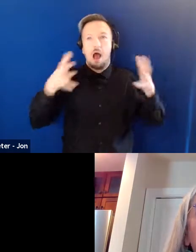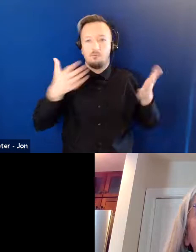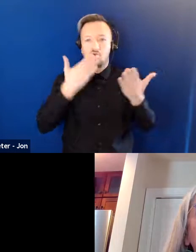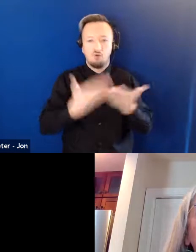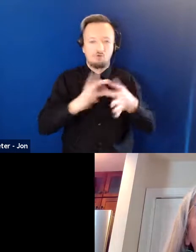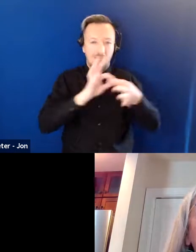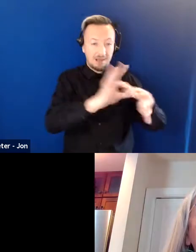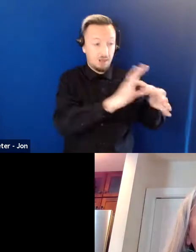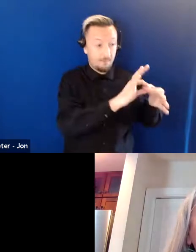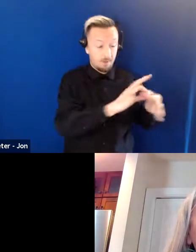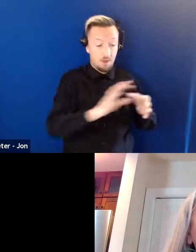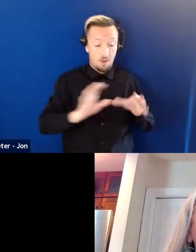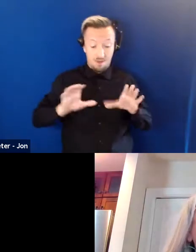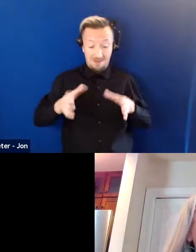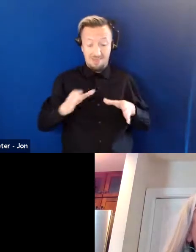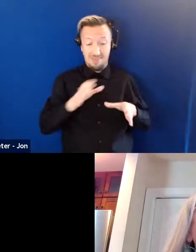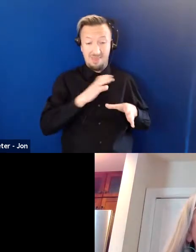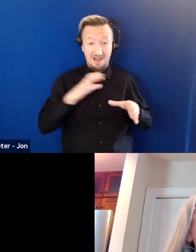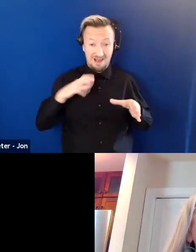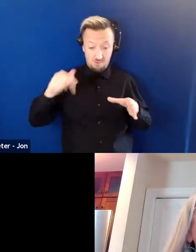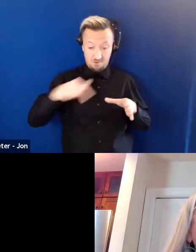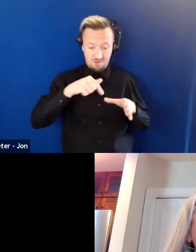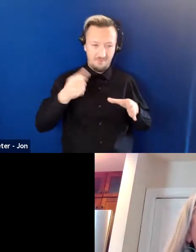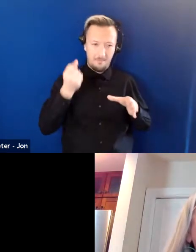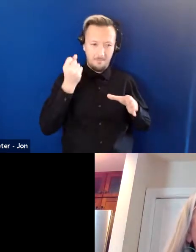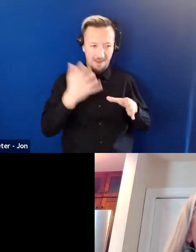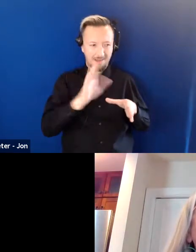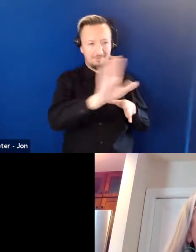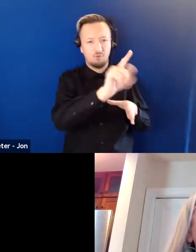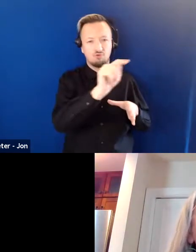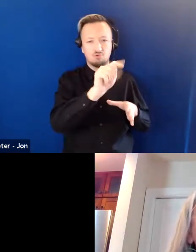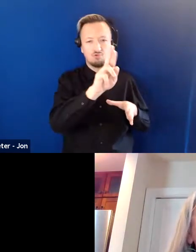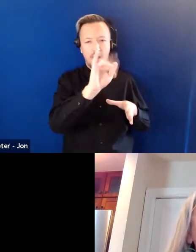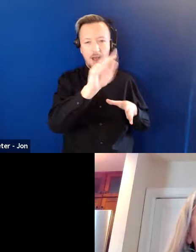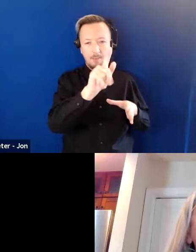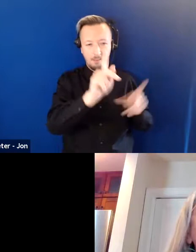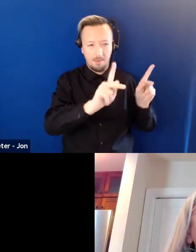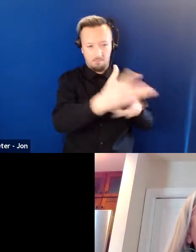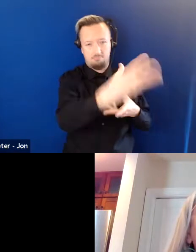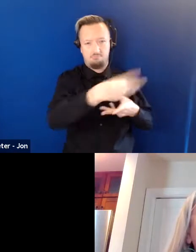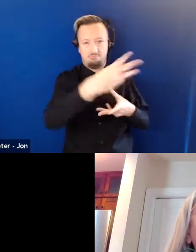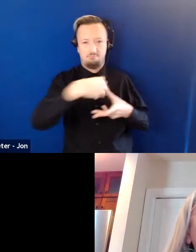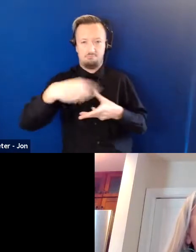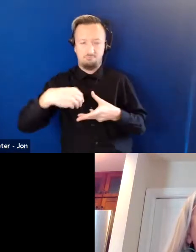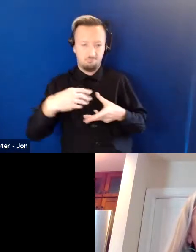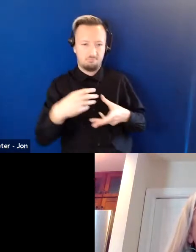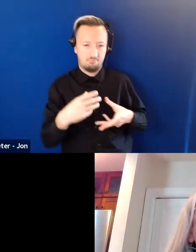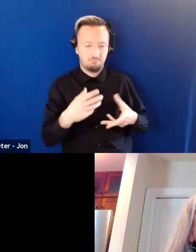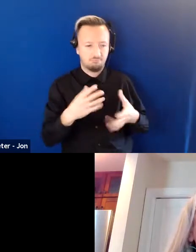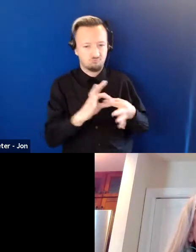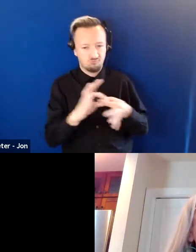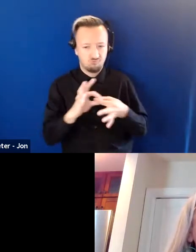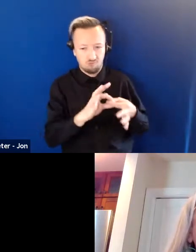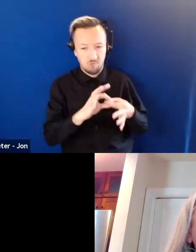our council. And they've been engaged with us in making those connections with